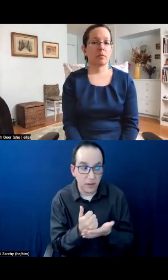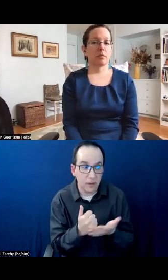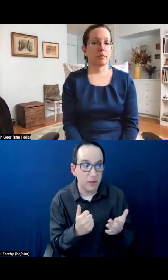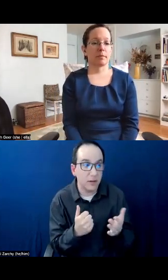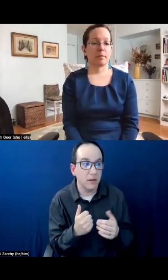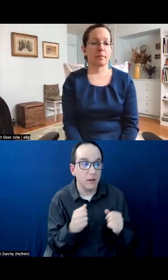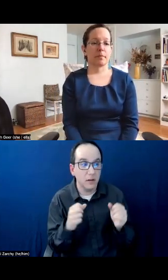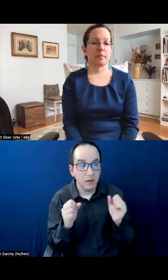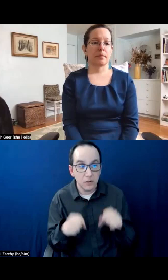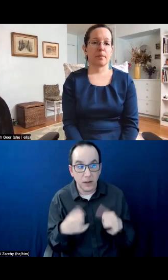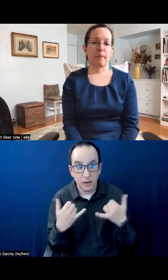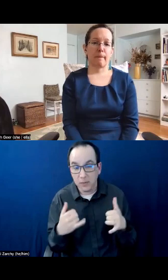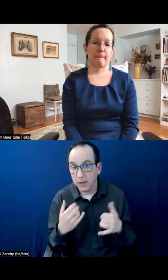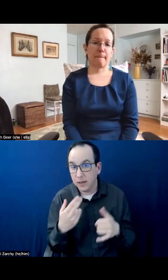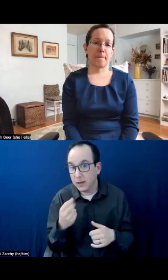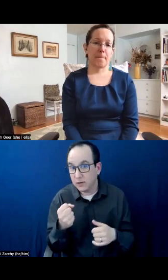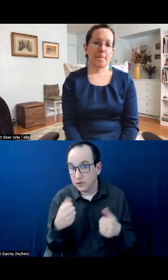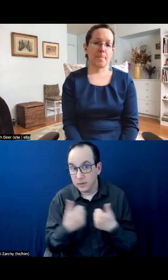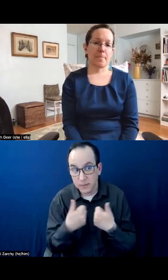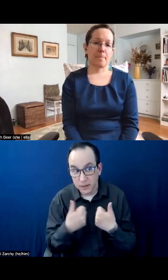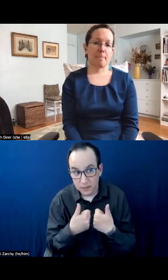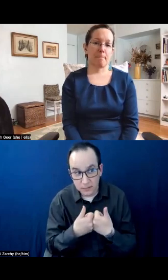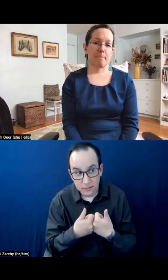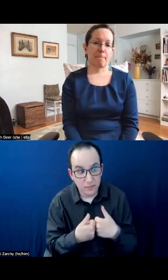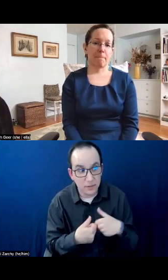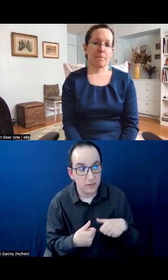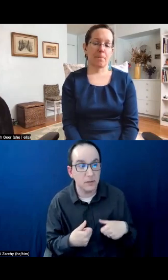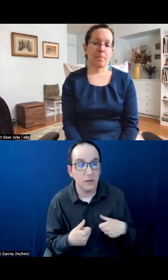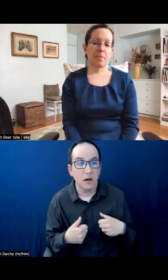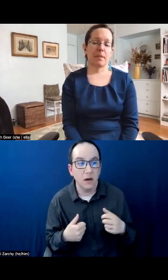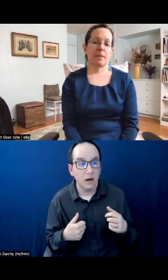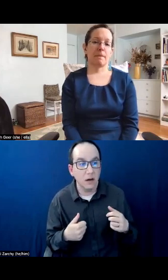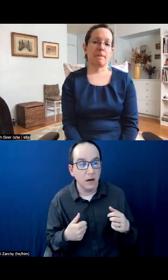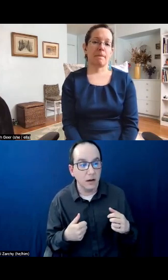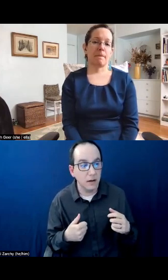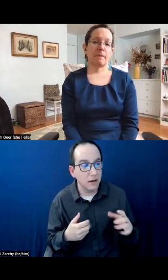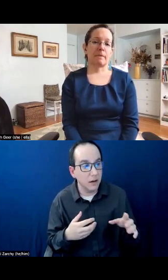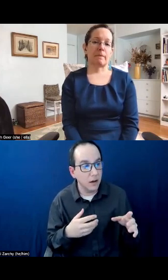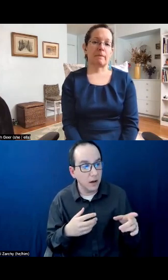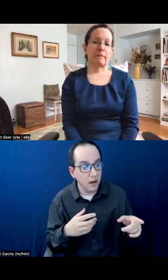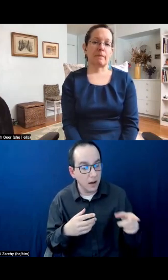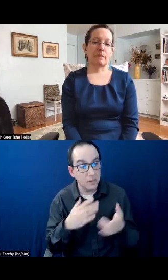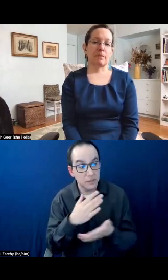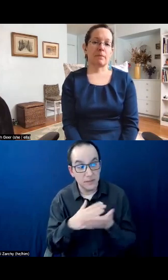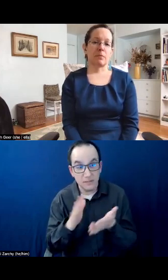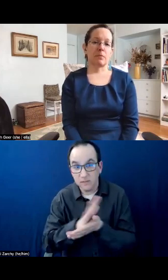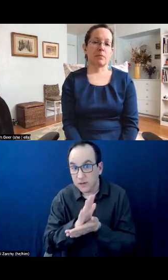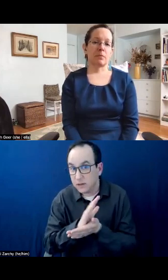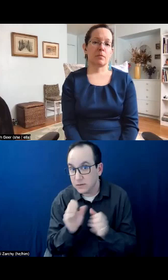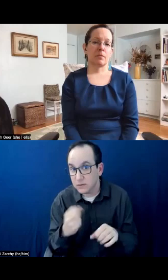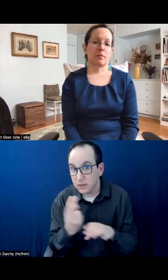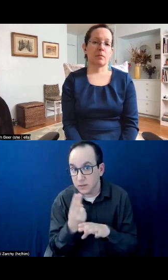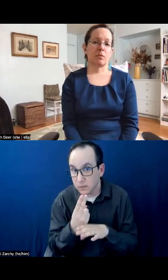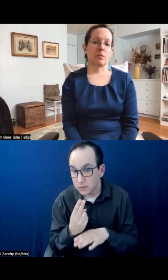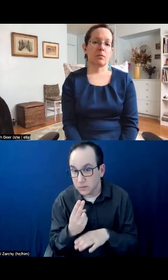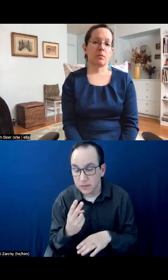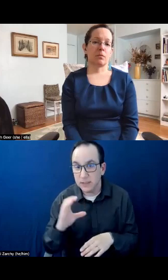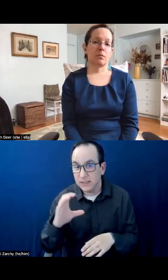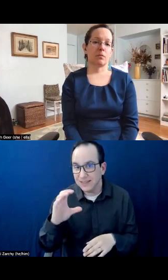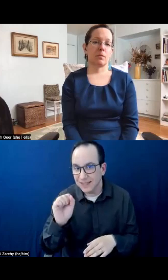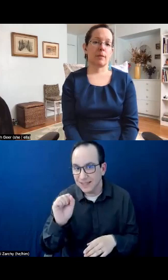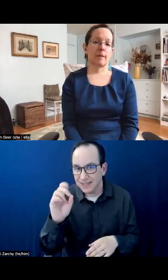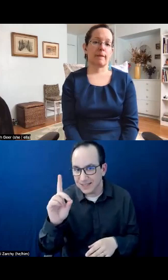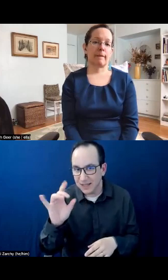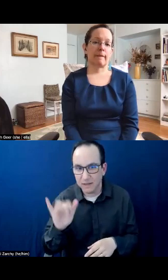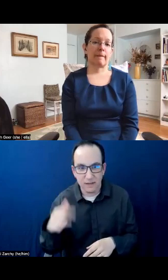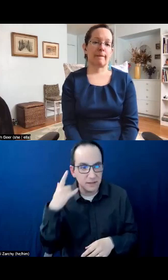And some other ideas that may be helpful. You can play the handshake game. There's some